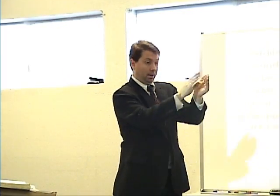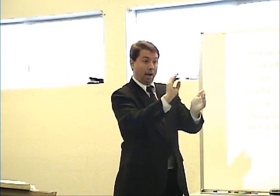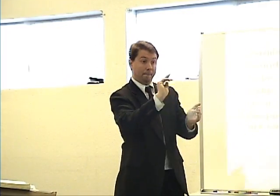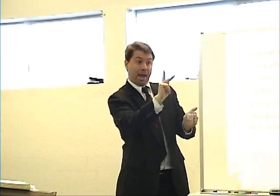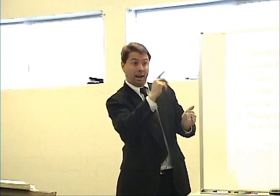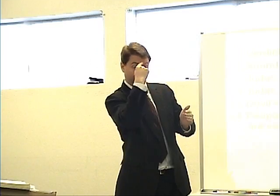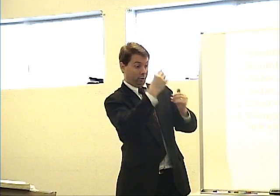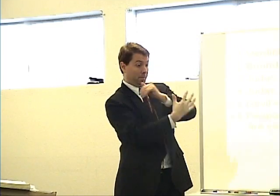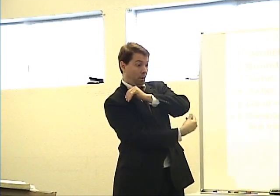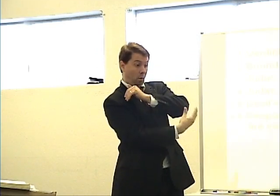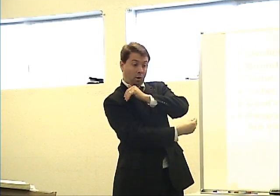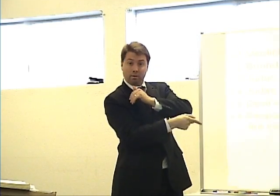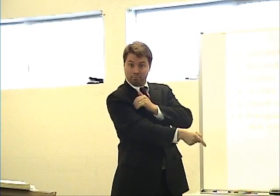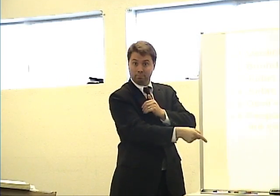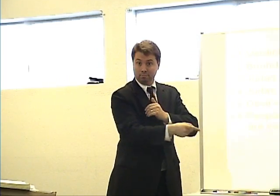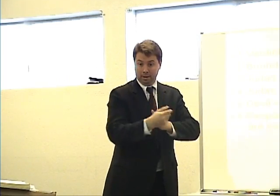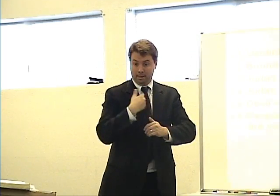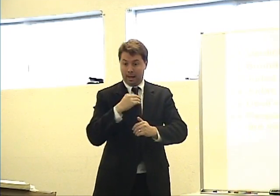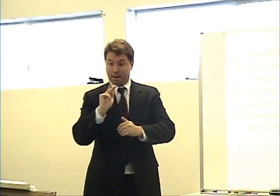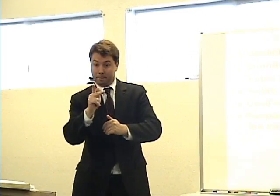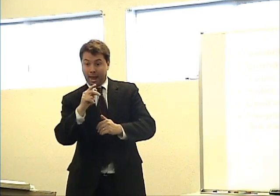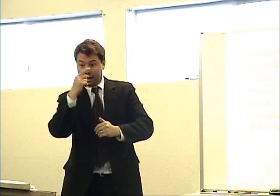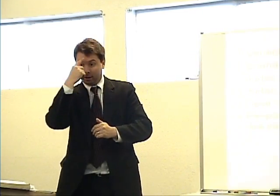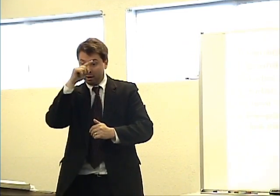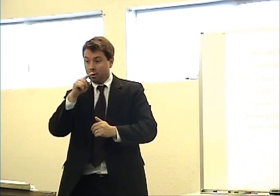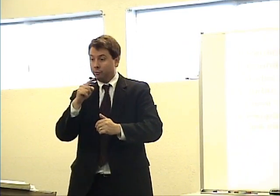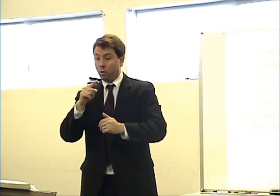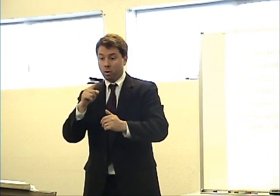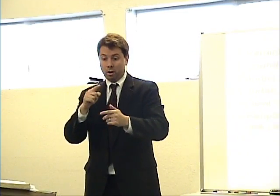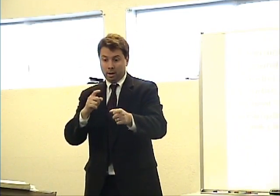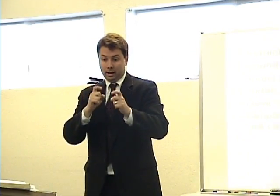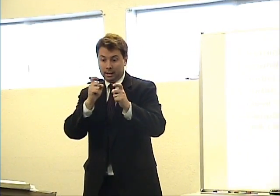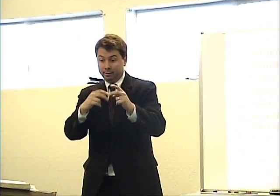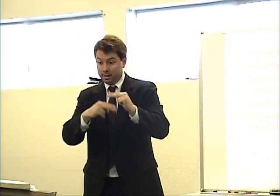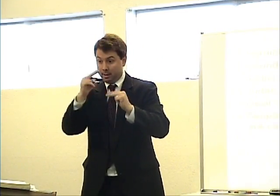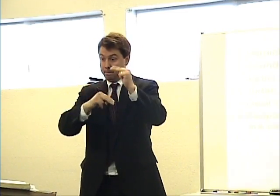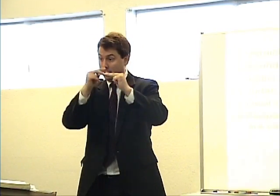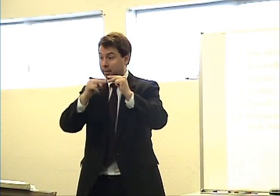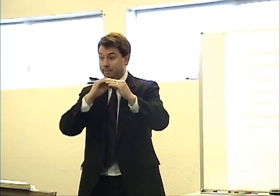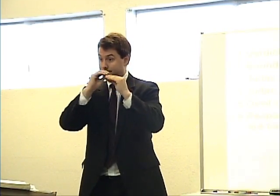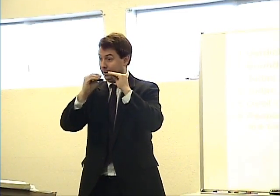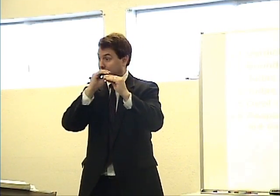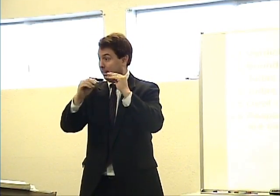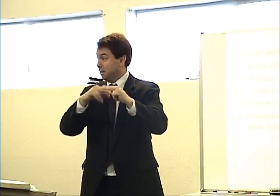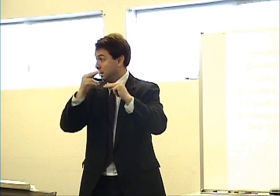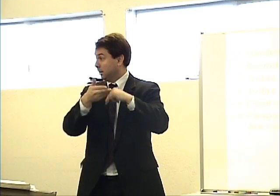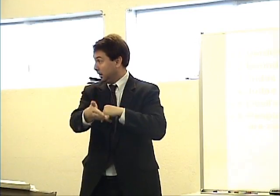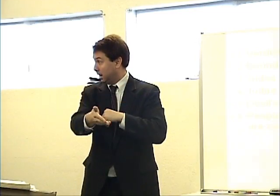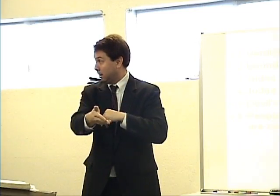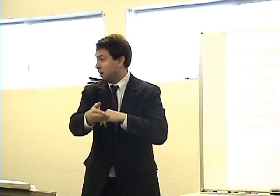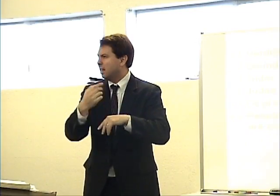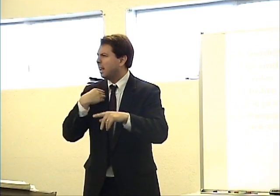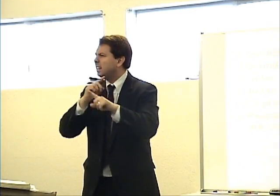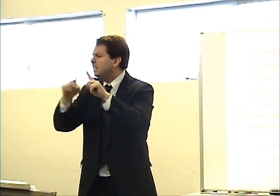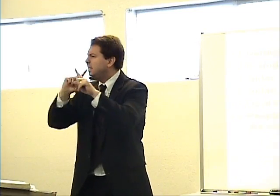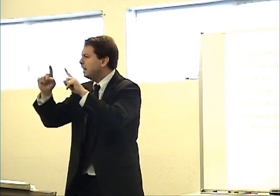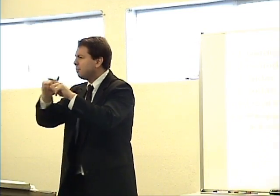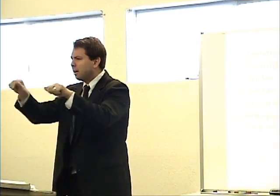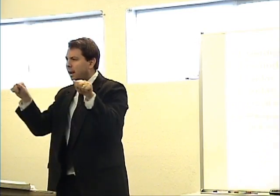a bank for the poor. They had a bank for giving building, fixing the building here. They had different